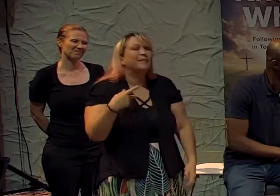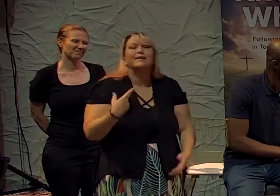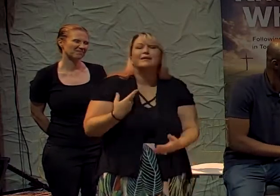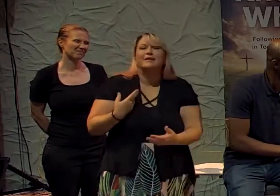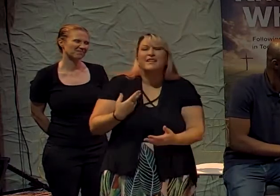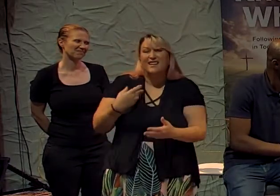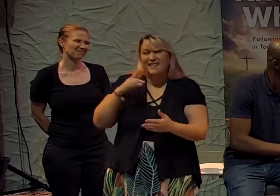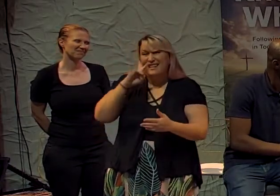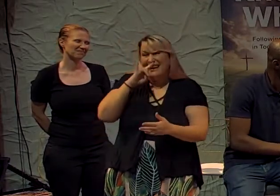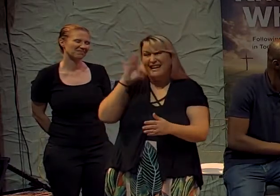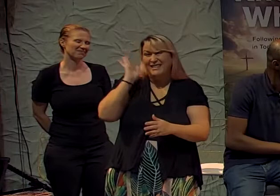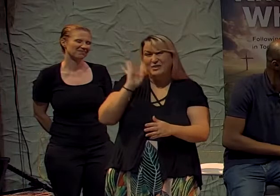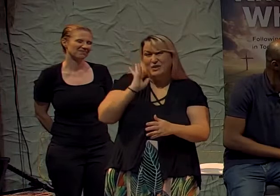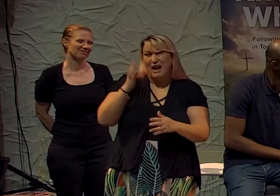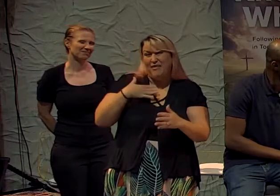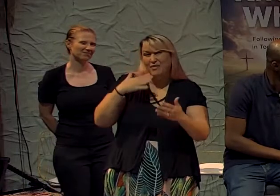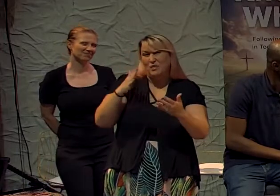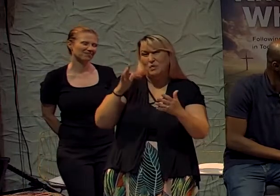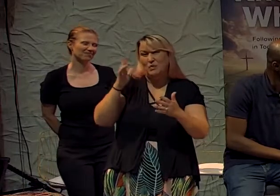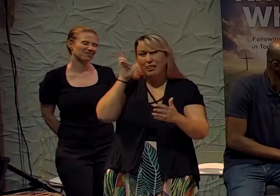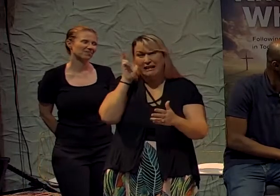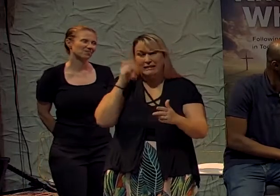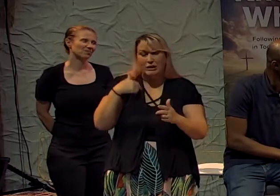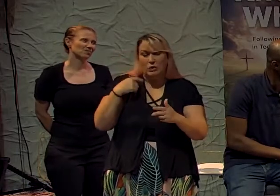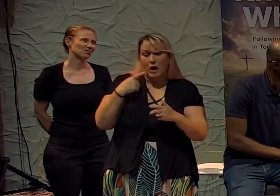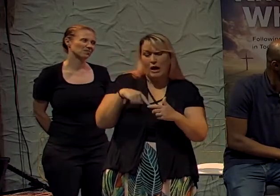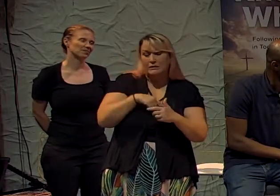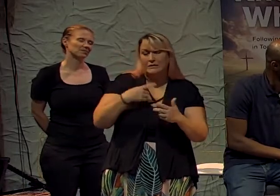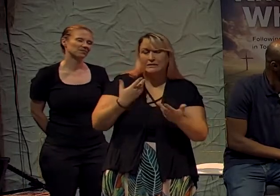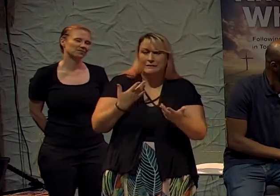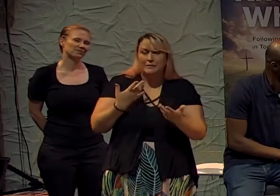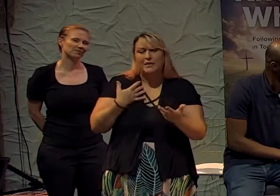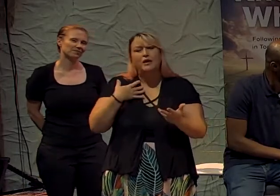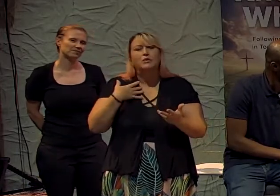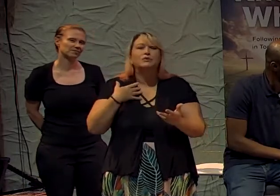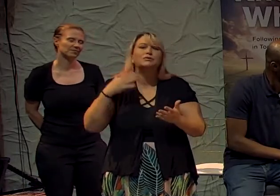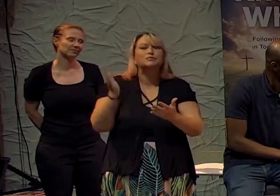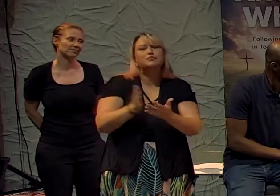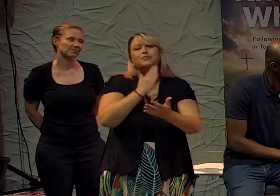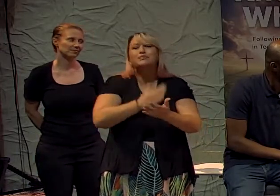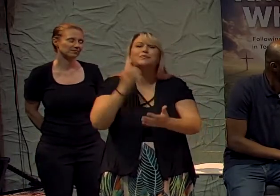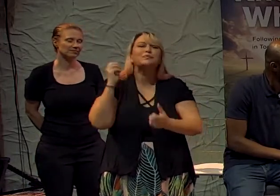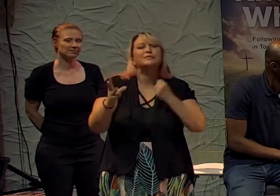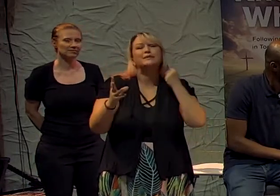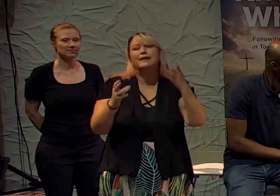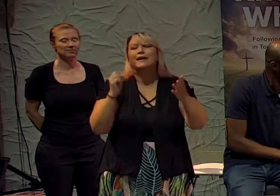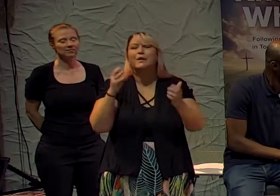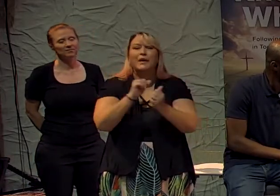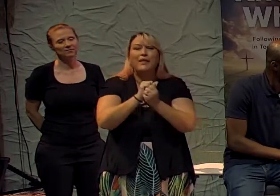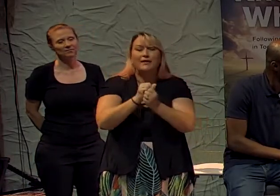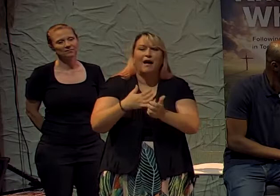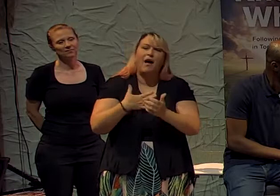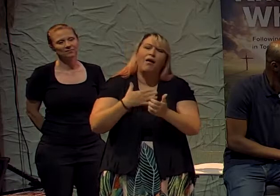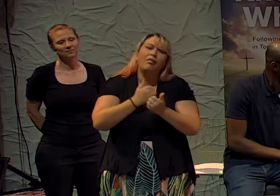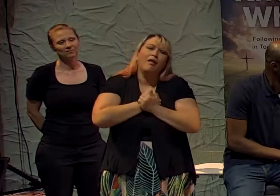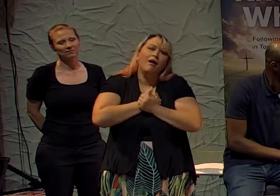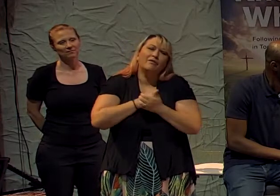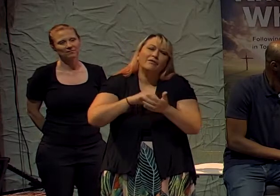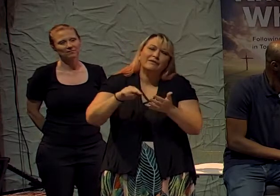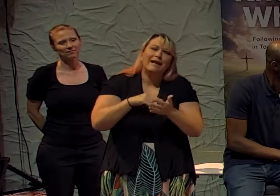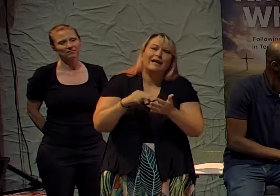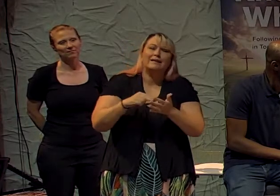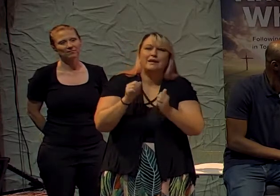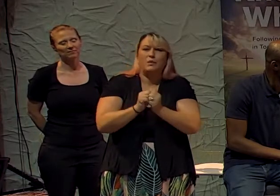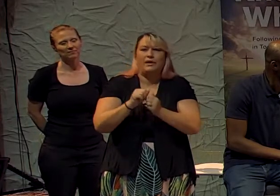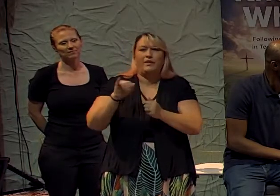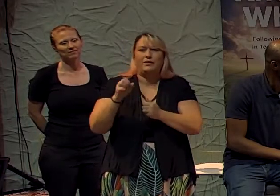have to listen to us, poor things, but they used to sing right along with us. It was a blast. I loved car time. I love dancing with Jim. I don't know, it's a